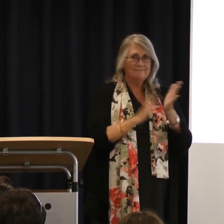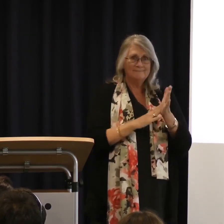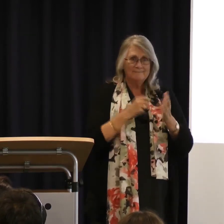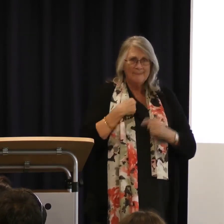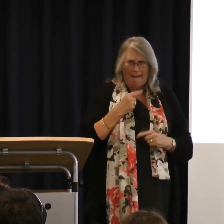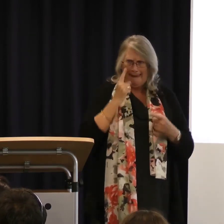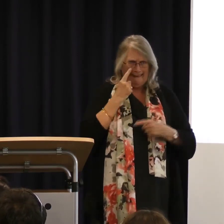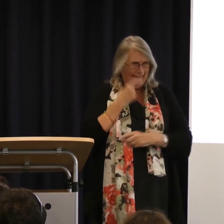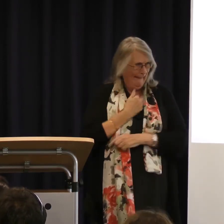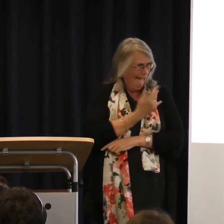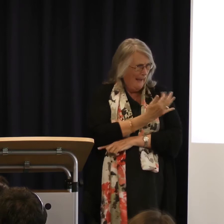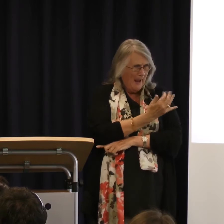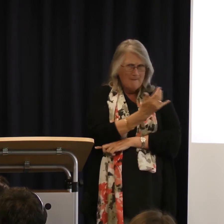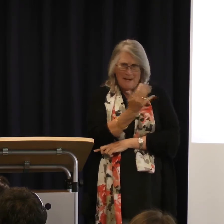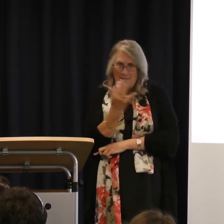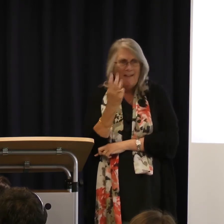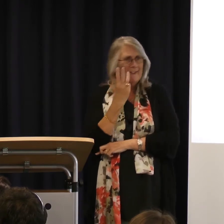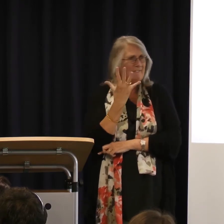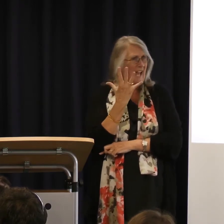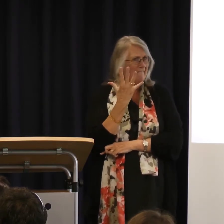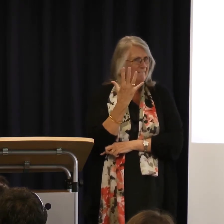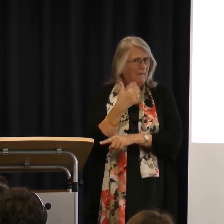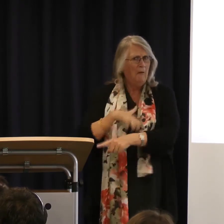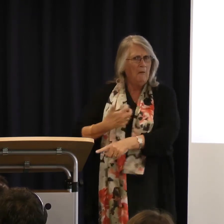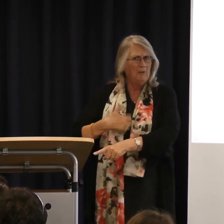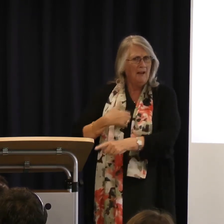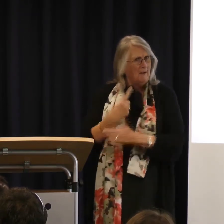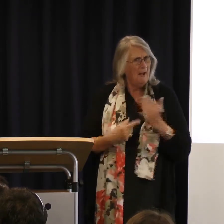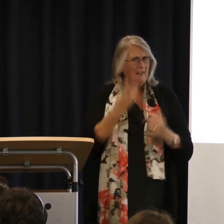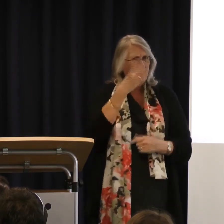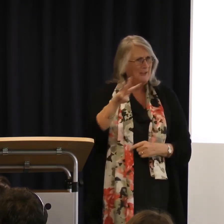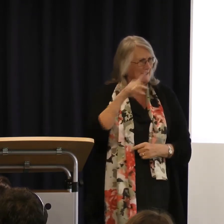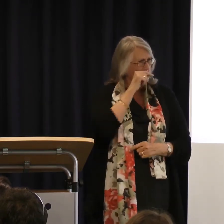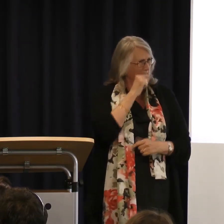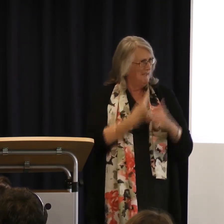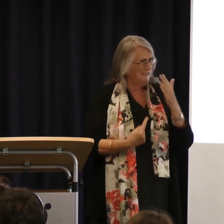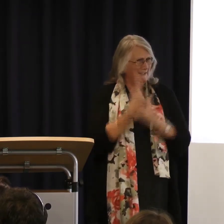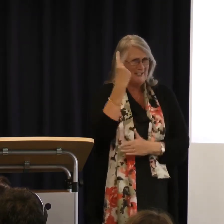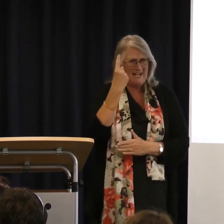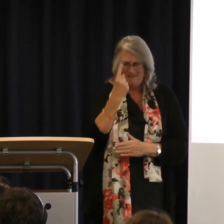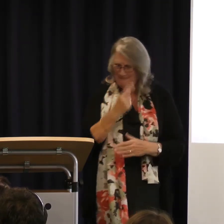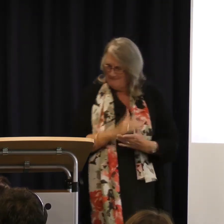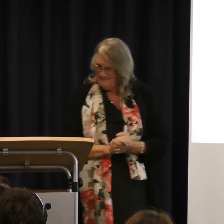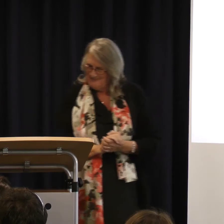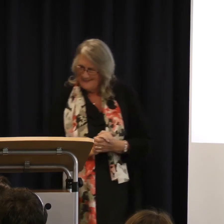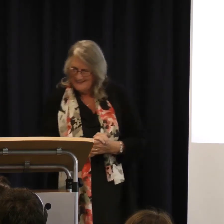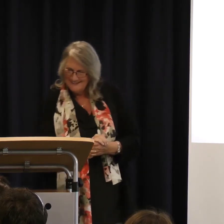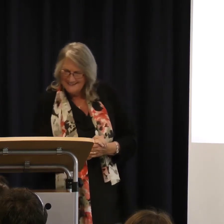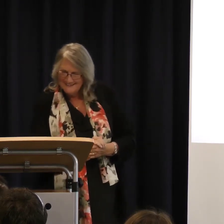an AGM, and I counted how many people attended this AGM yesterday, and there were 35 attendees, and he was